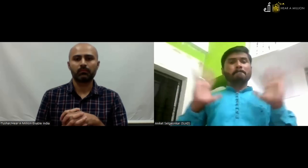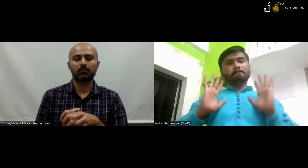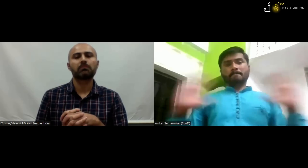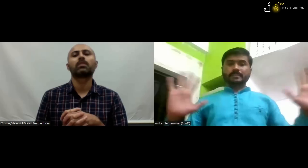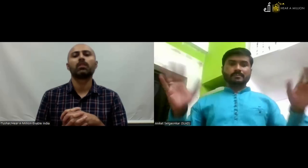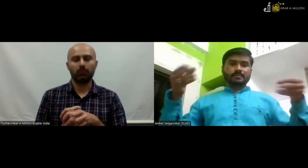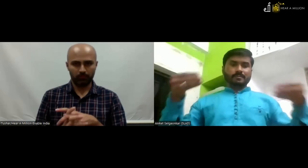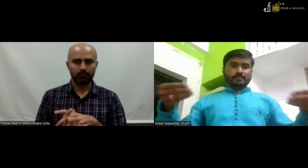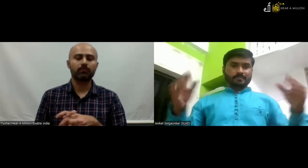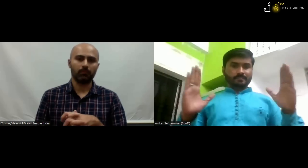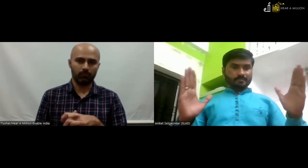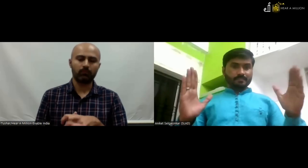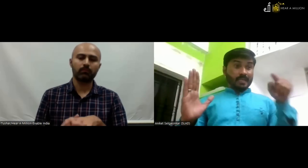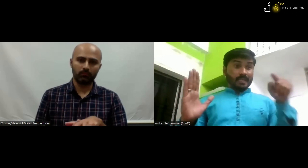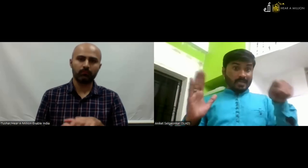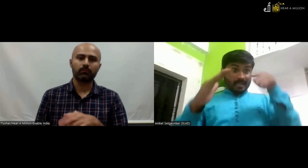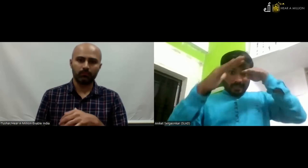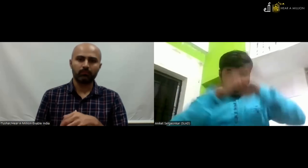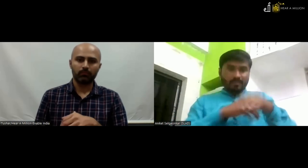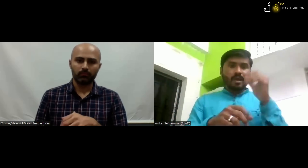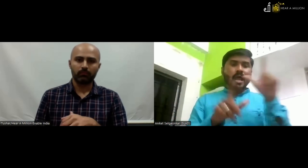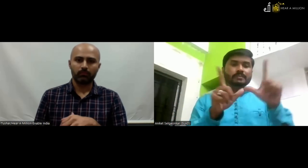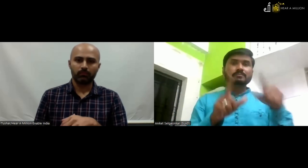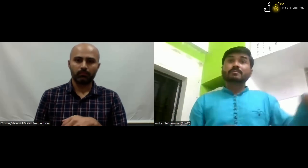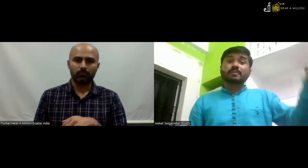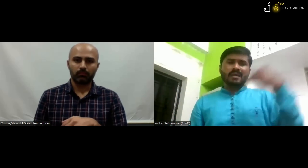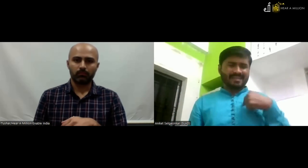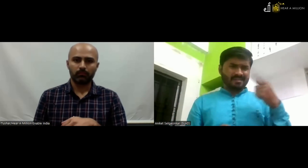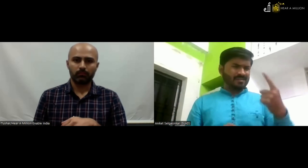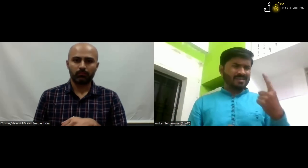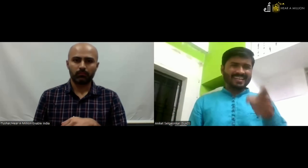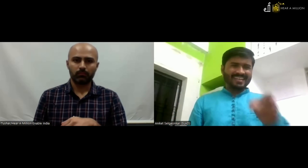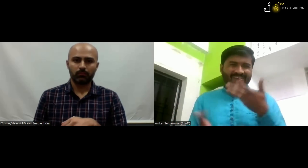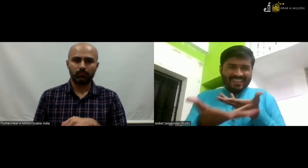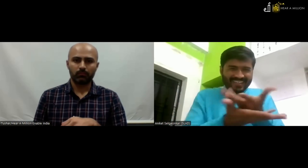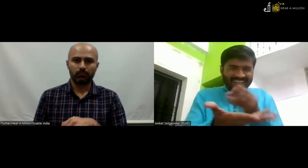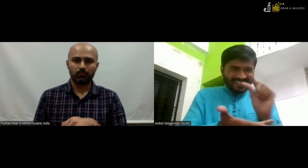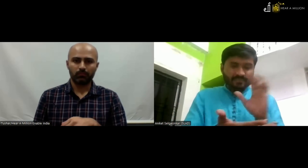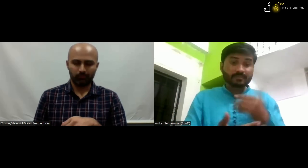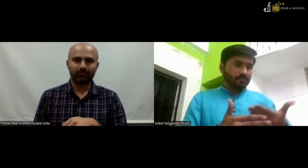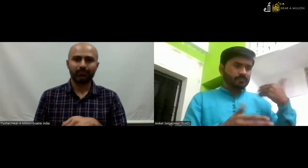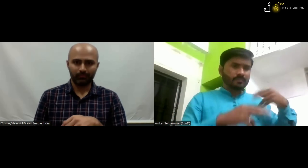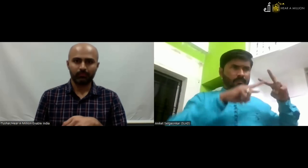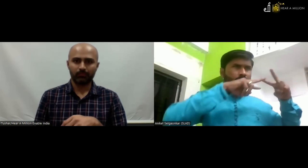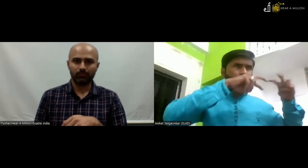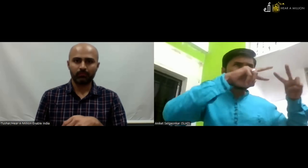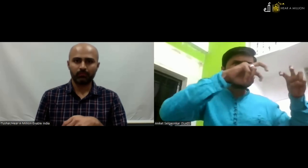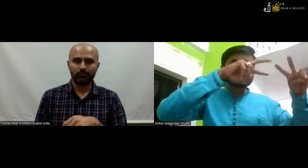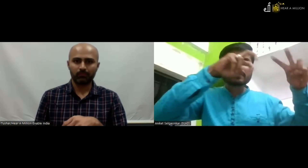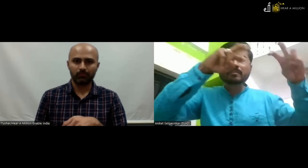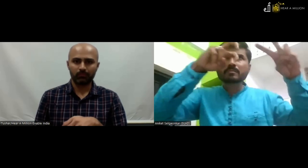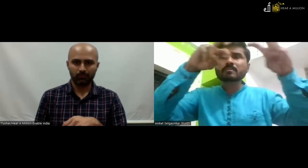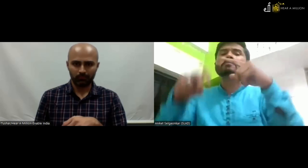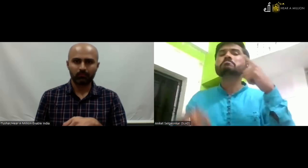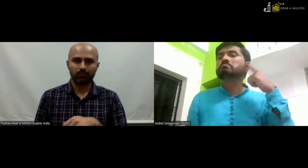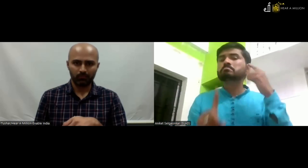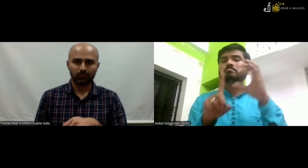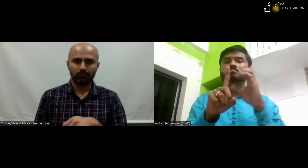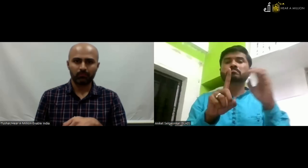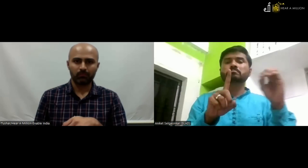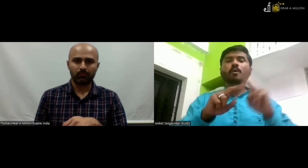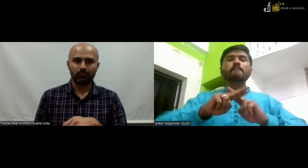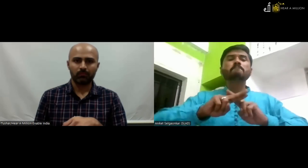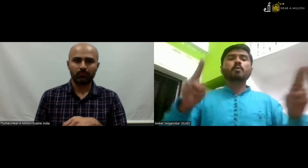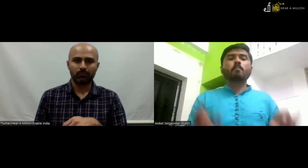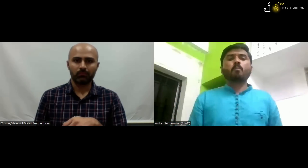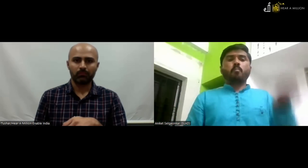orders and the Maharashtra government, they release the gazetted notice that, yeah, deaf people would be allowed to get the license. So we did